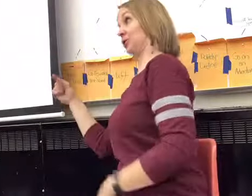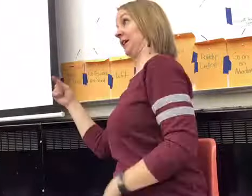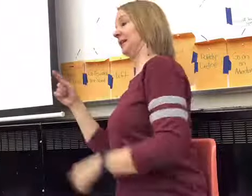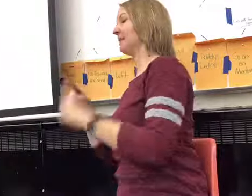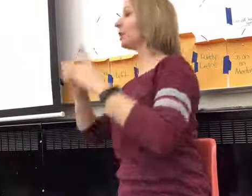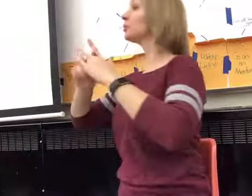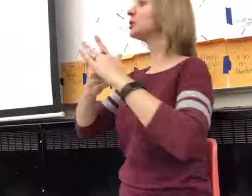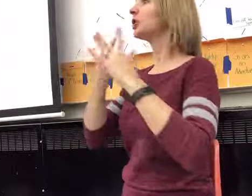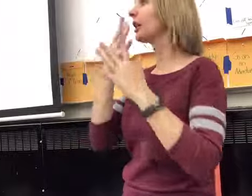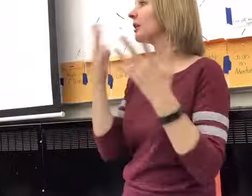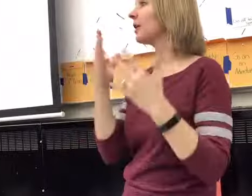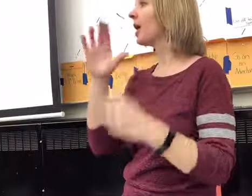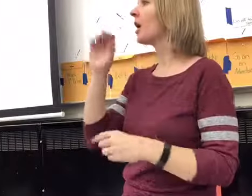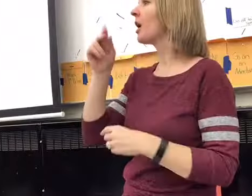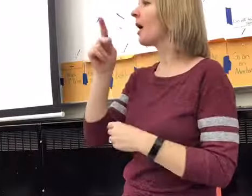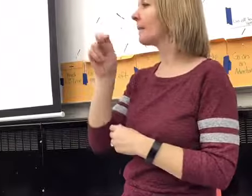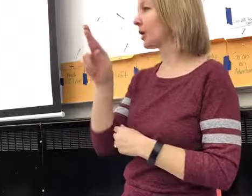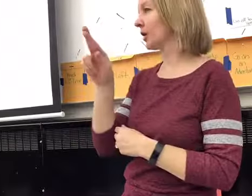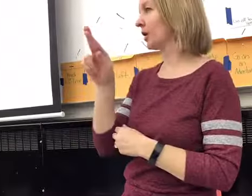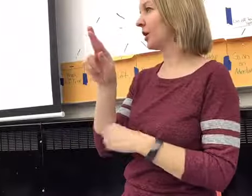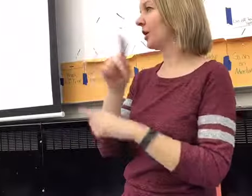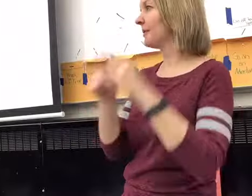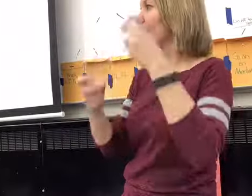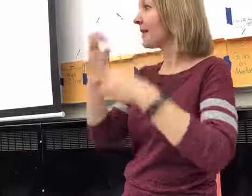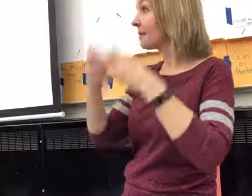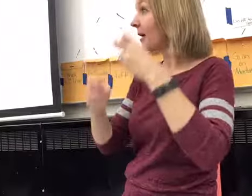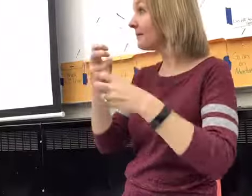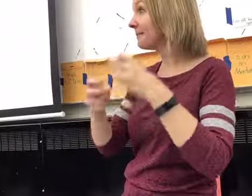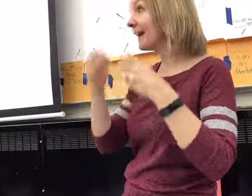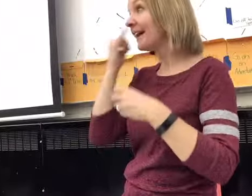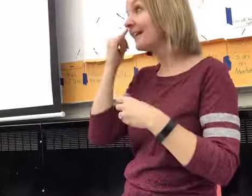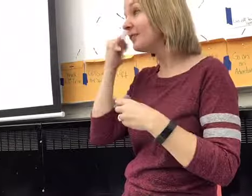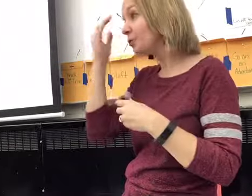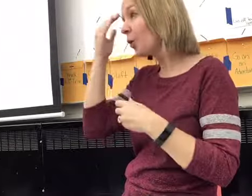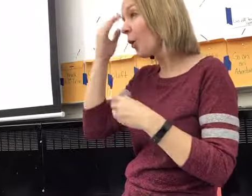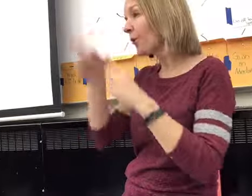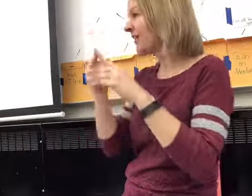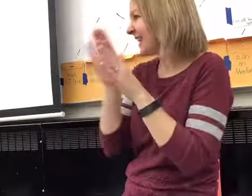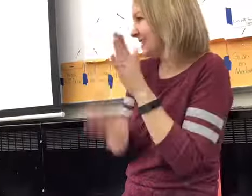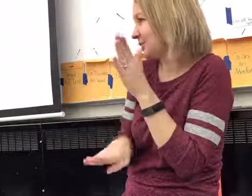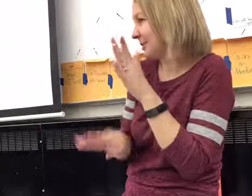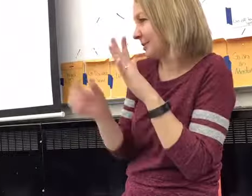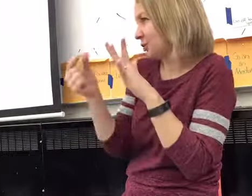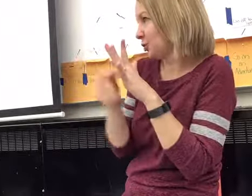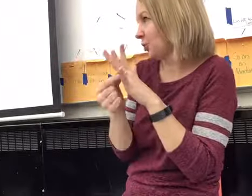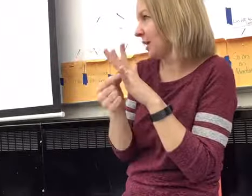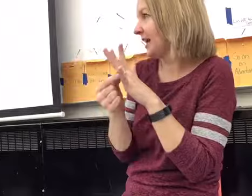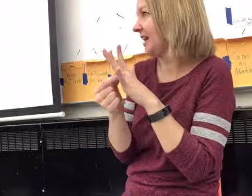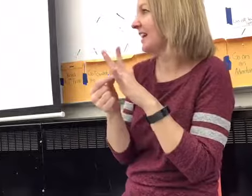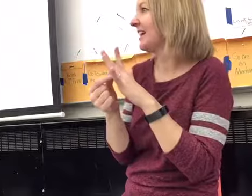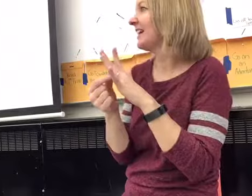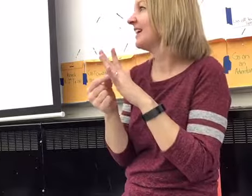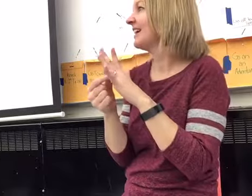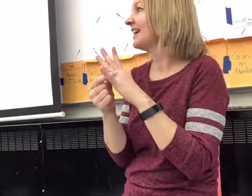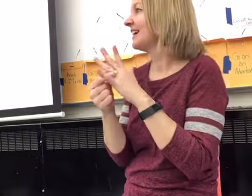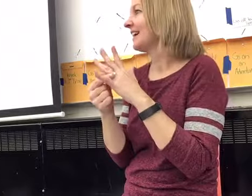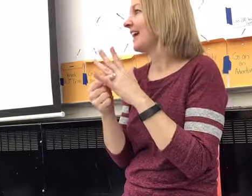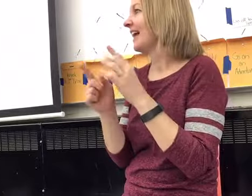supposed to be copper. The problem is if you guys know when you have like cheaper jewelry, what color does it turn your skin sometimes?